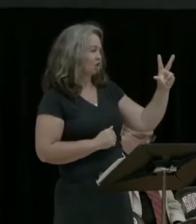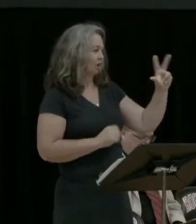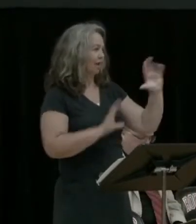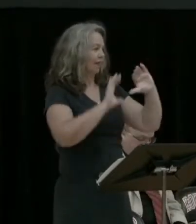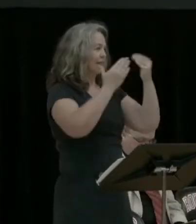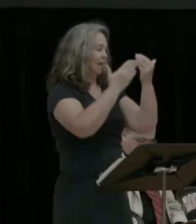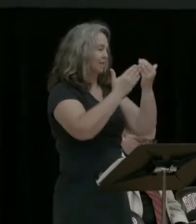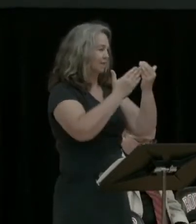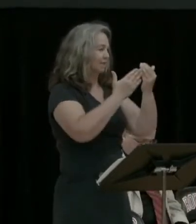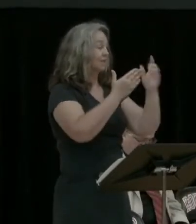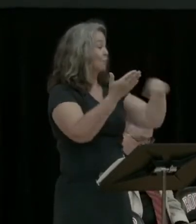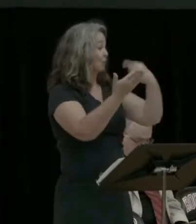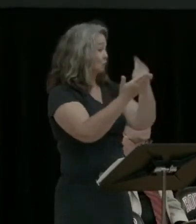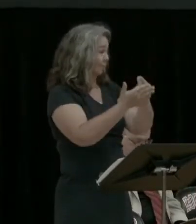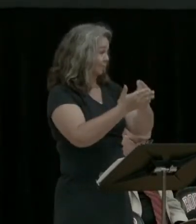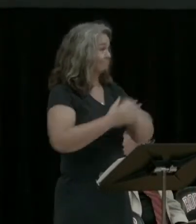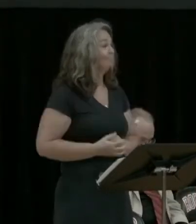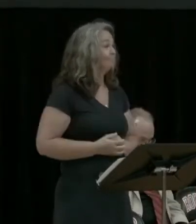JM.